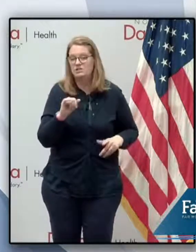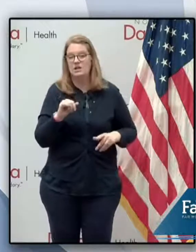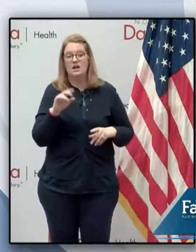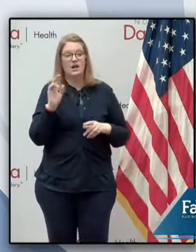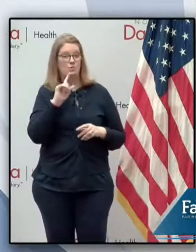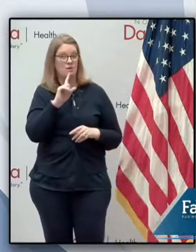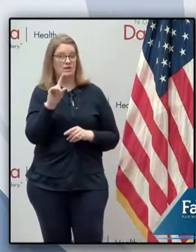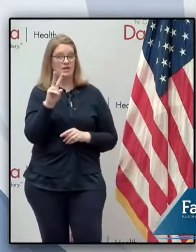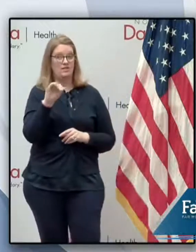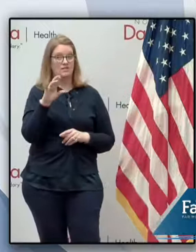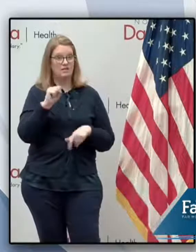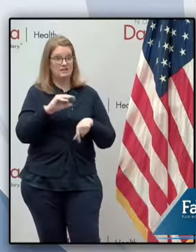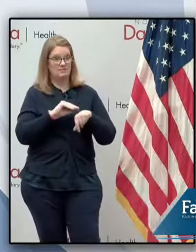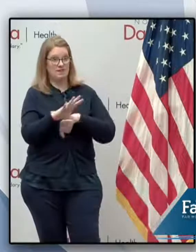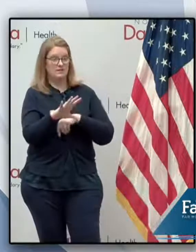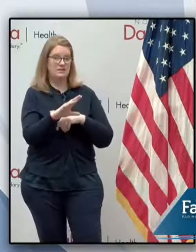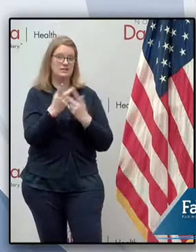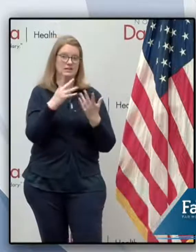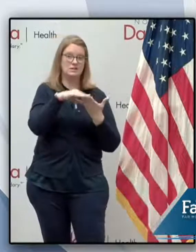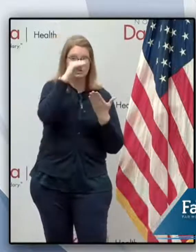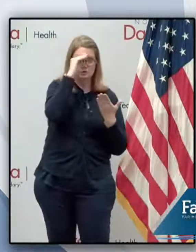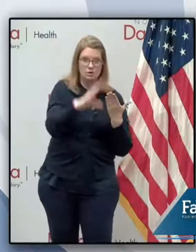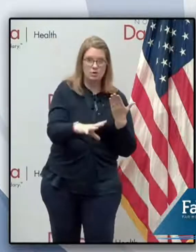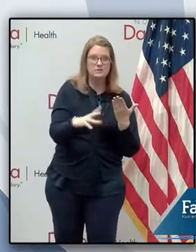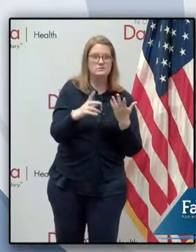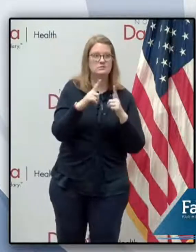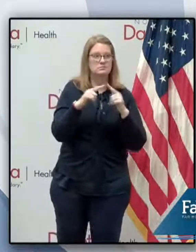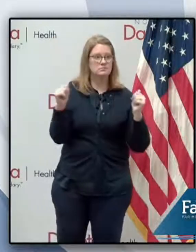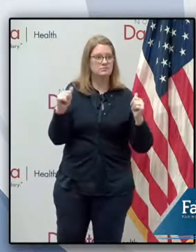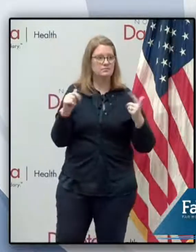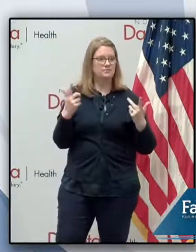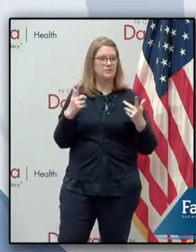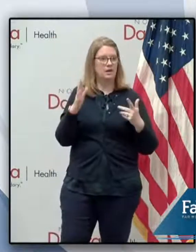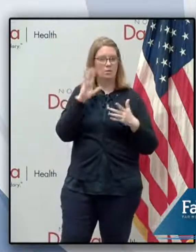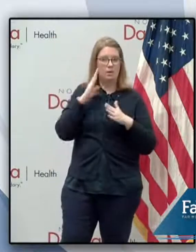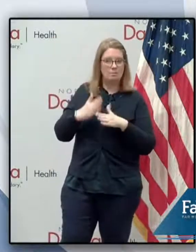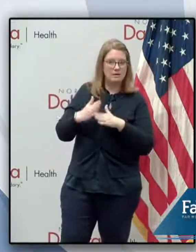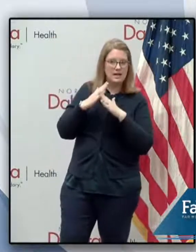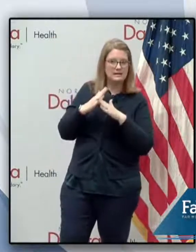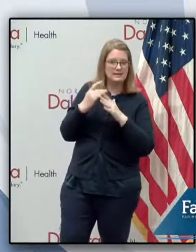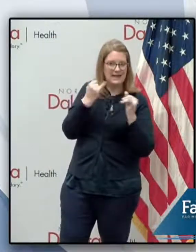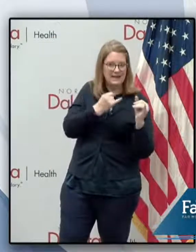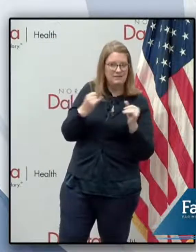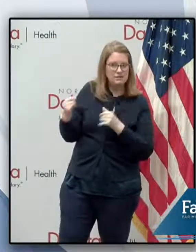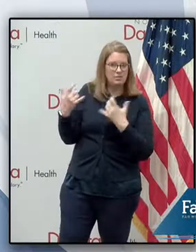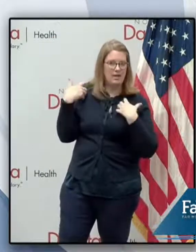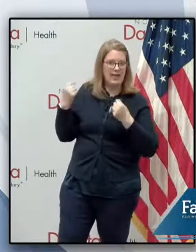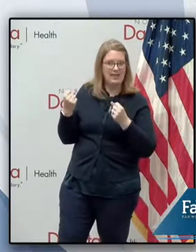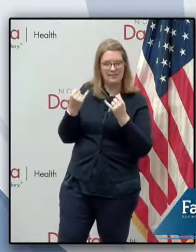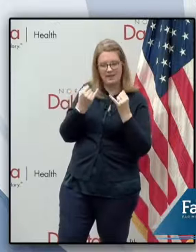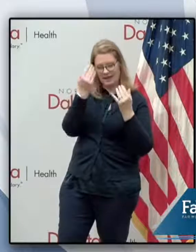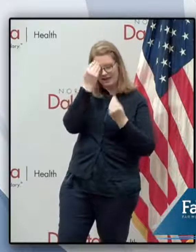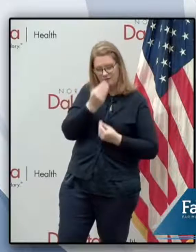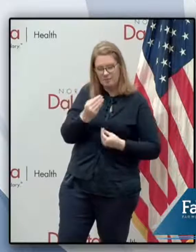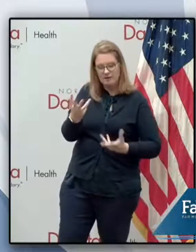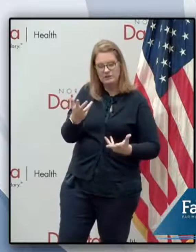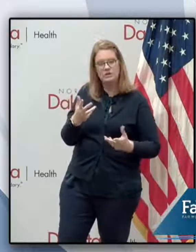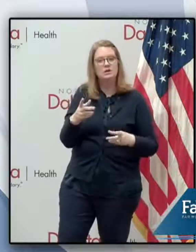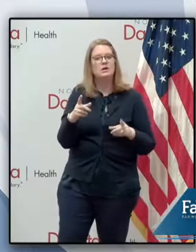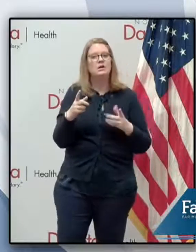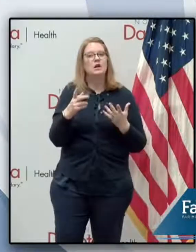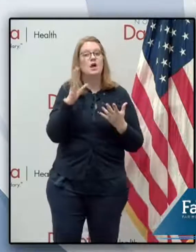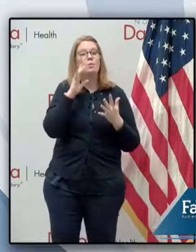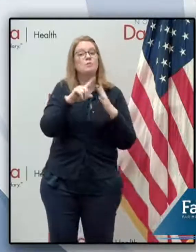student, staff, and communities. It'll do this in a way that protects individual health information, and we're launching